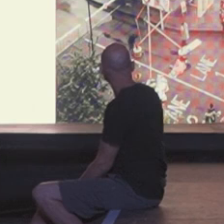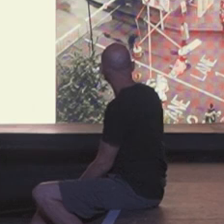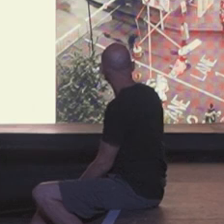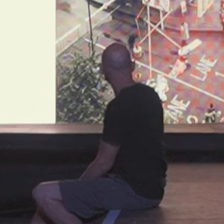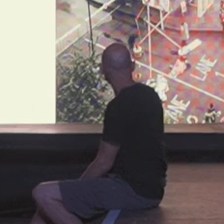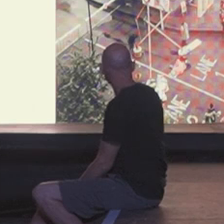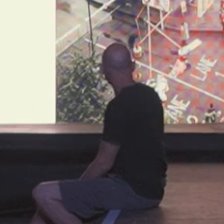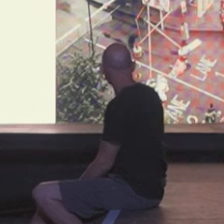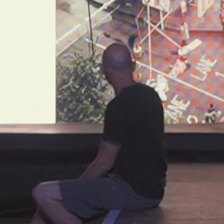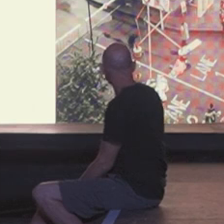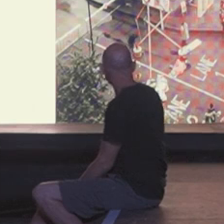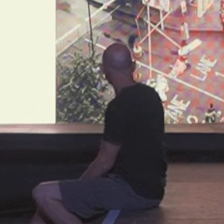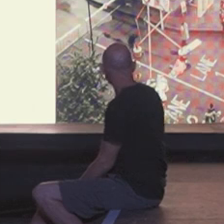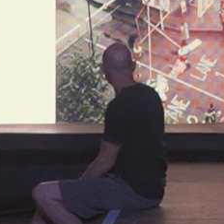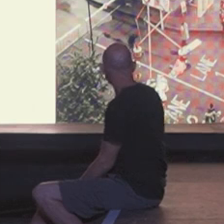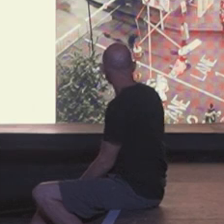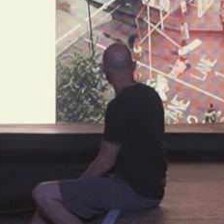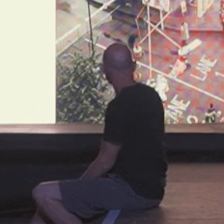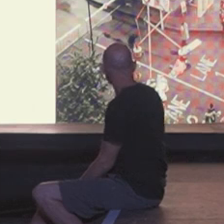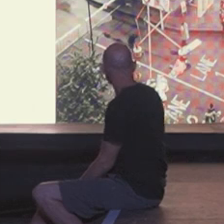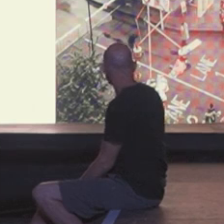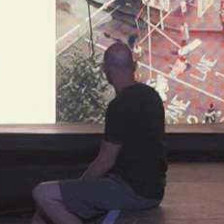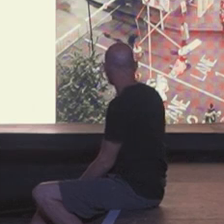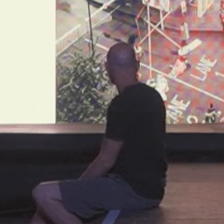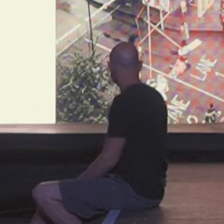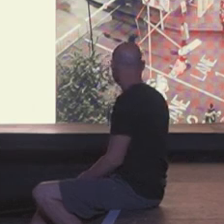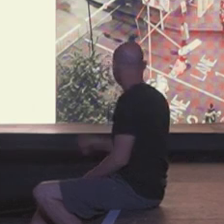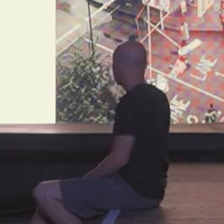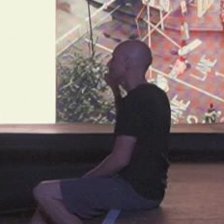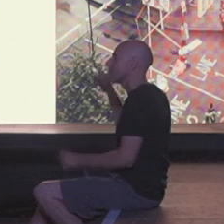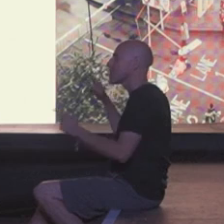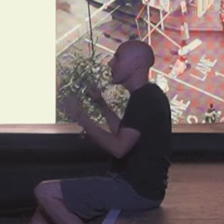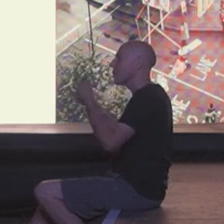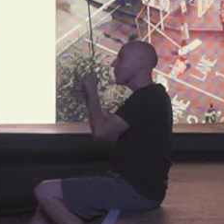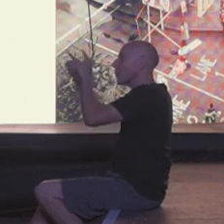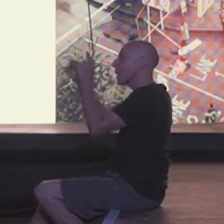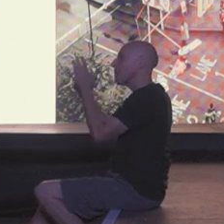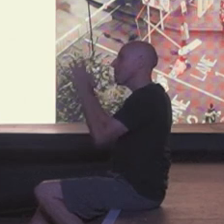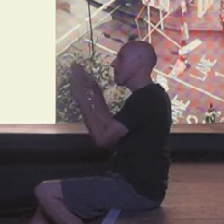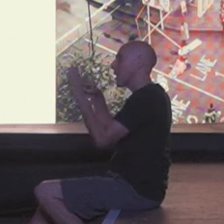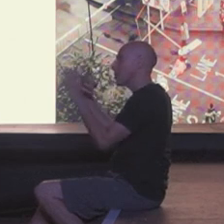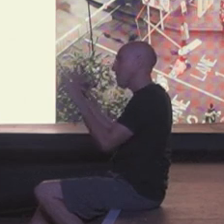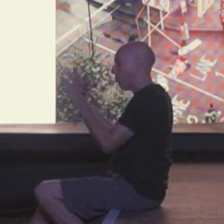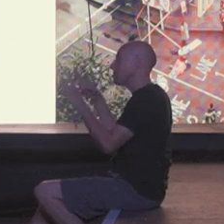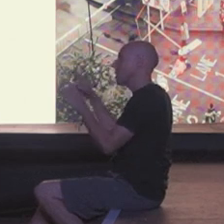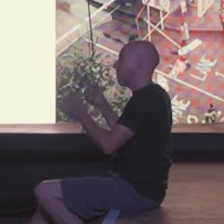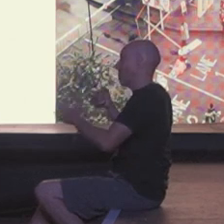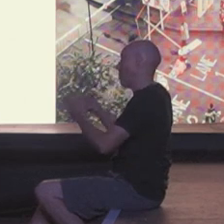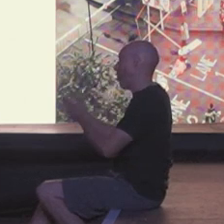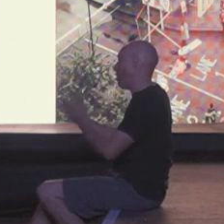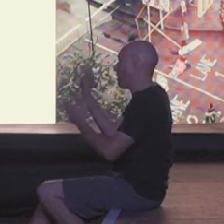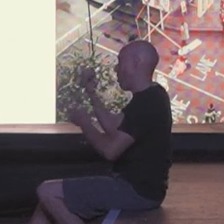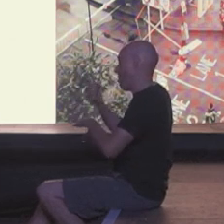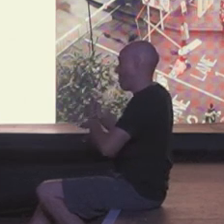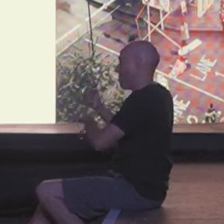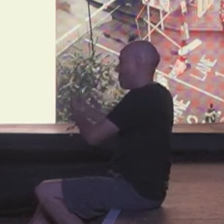blockade of McDonald's. This is May 21st. So we've blocked 4 sites in the